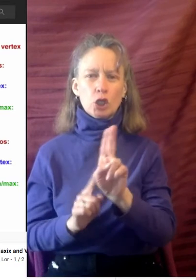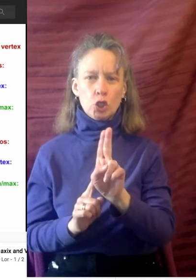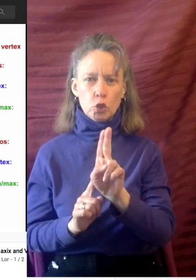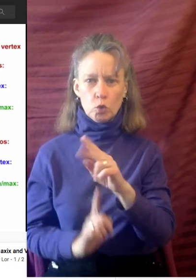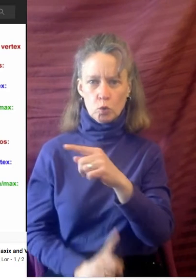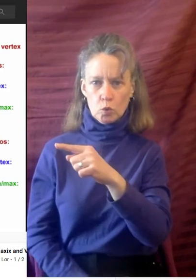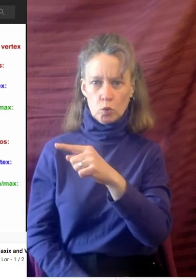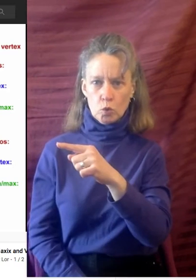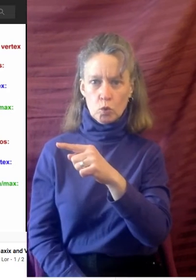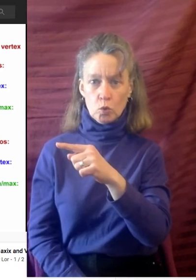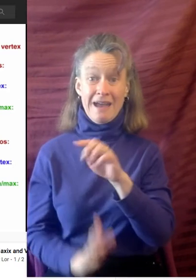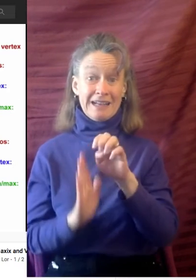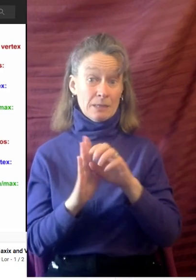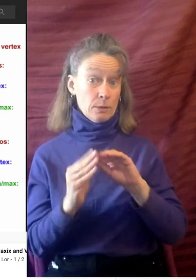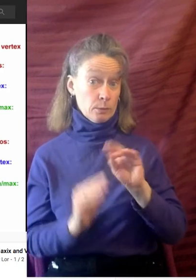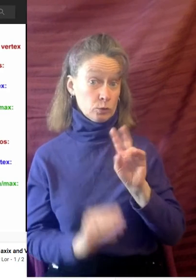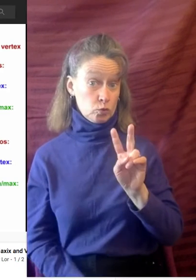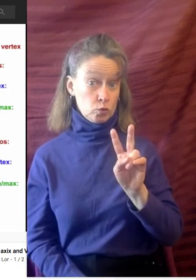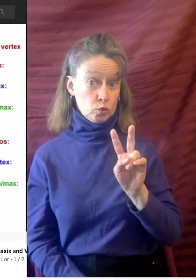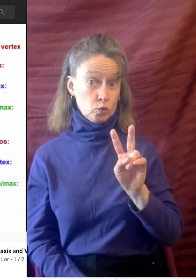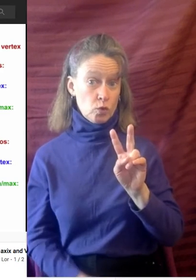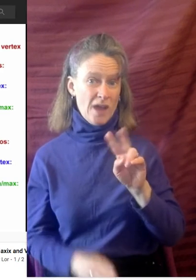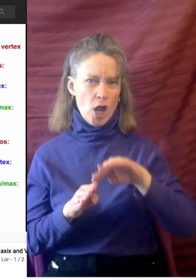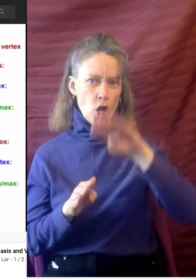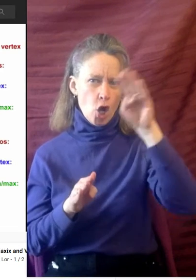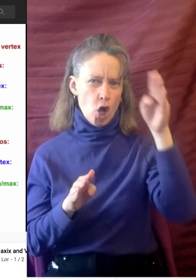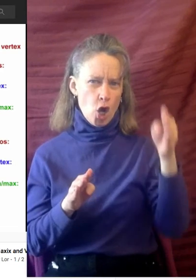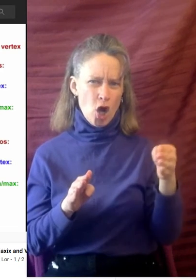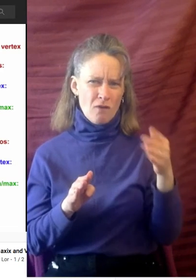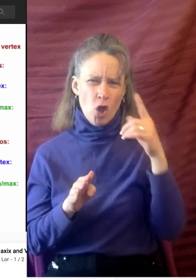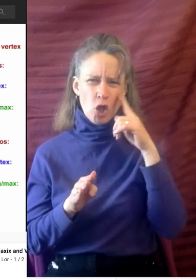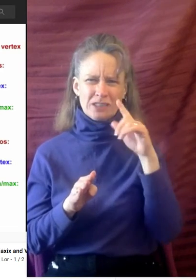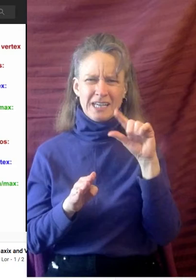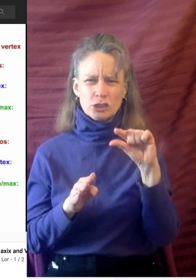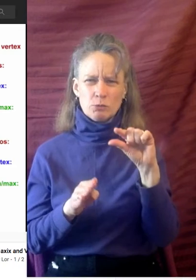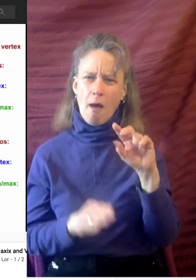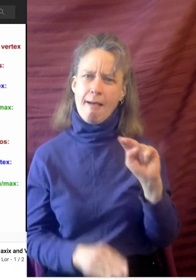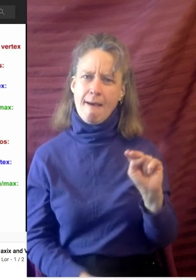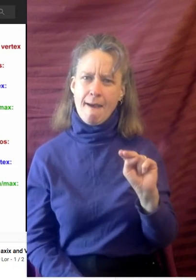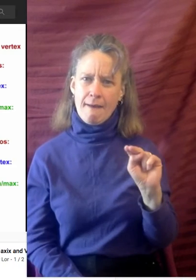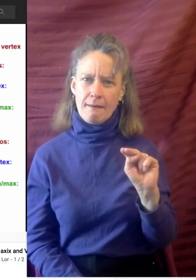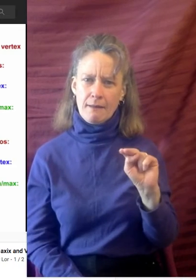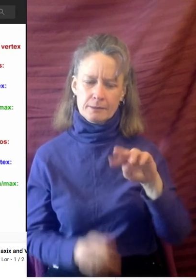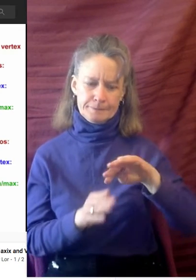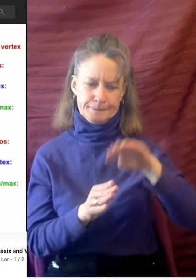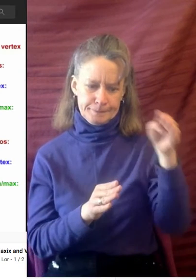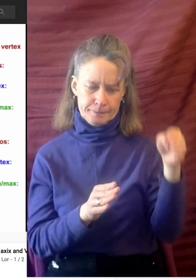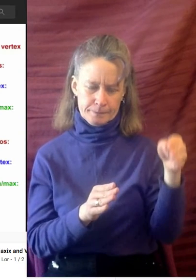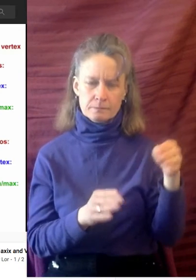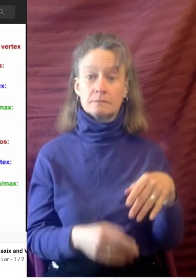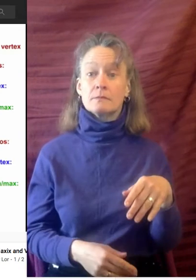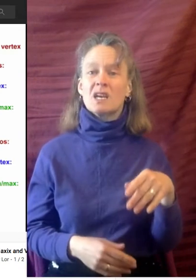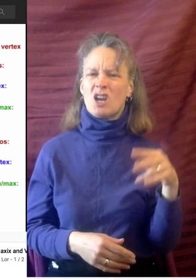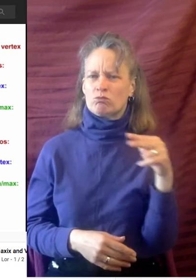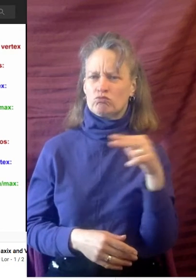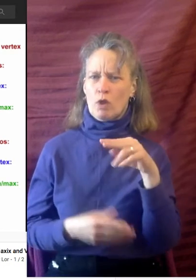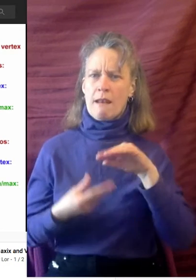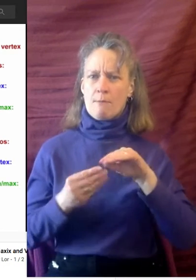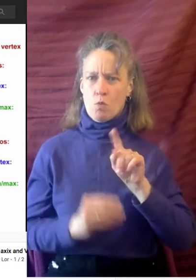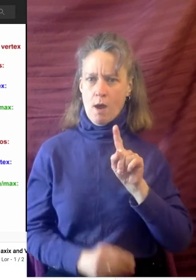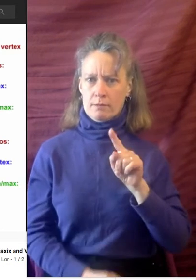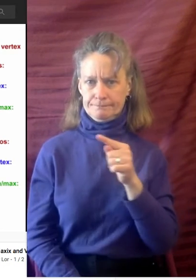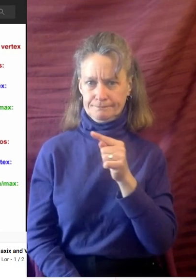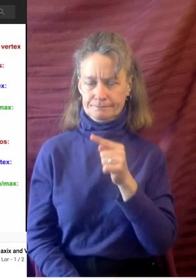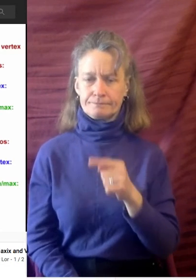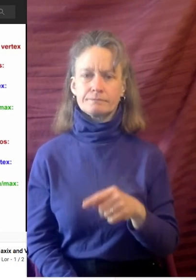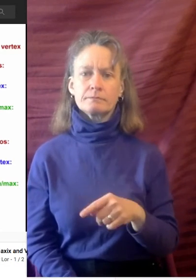In example 2, you have a curve that looks like a lowercase n. Now let's take a look at number 1. If we're